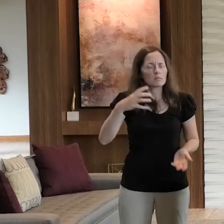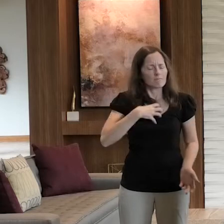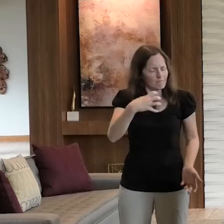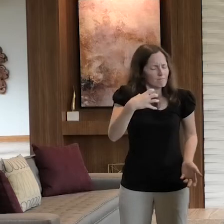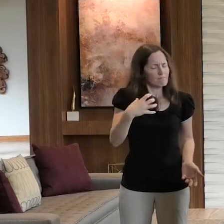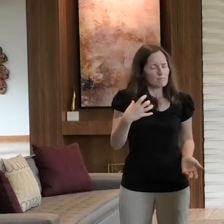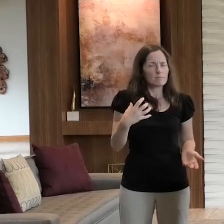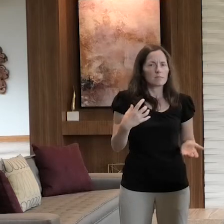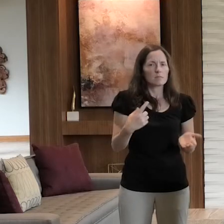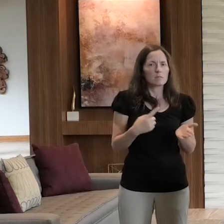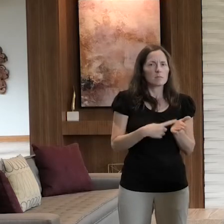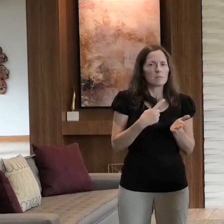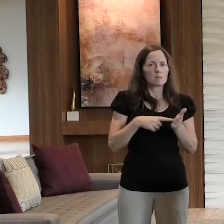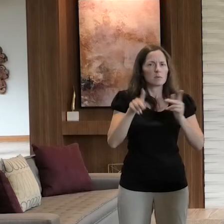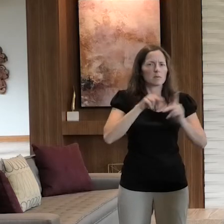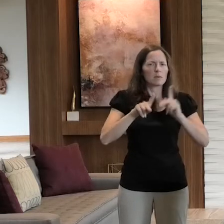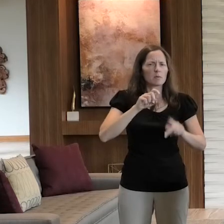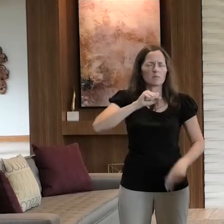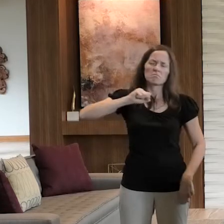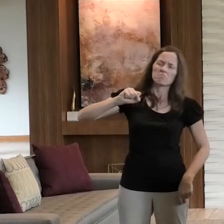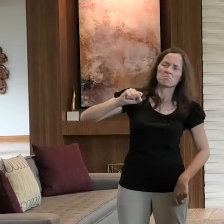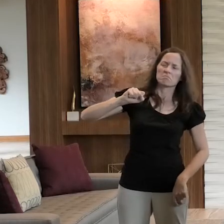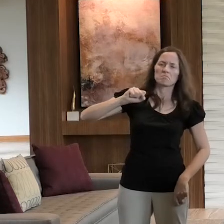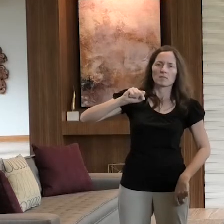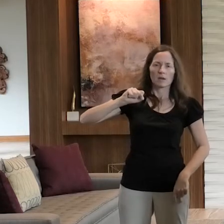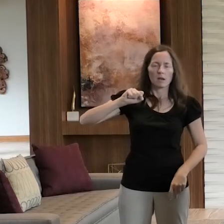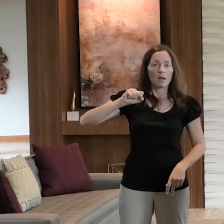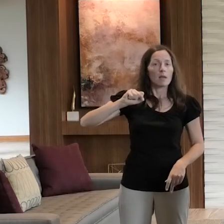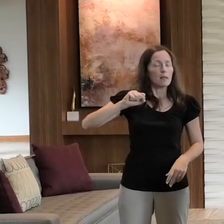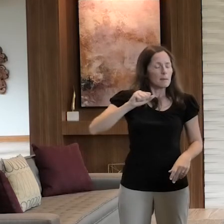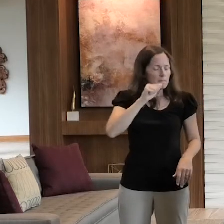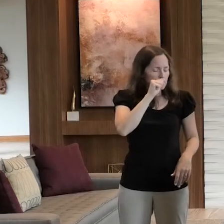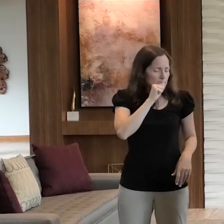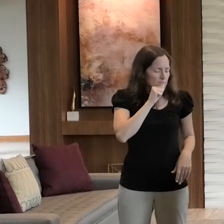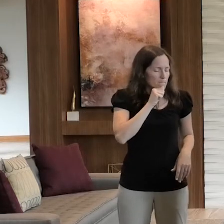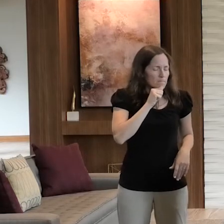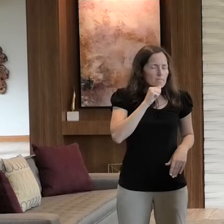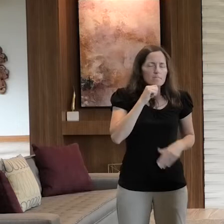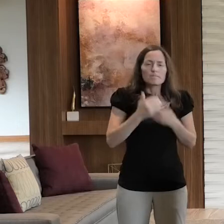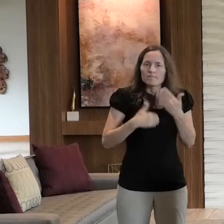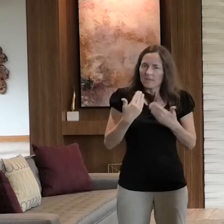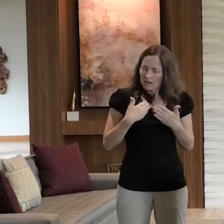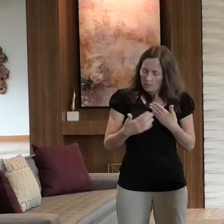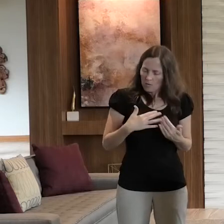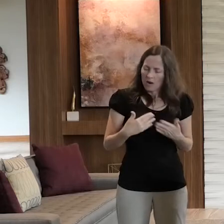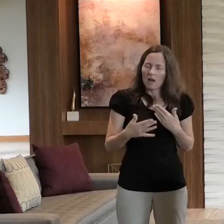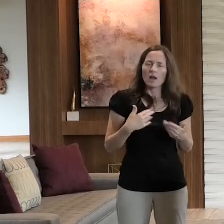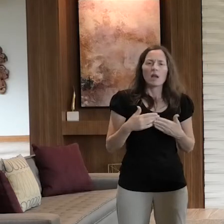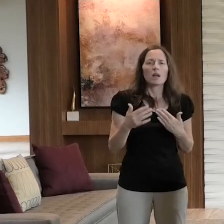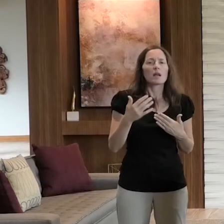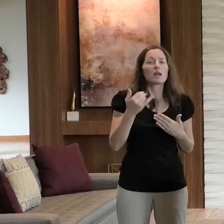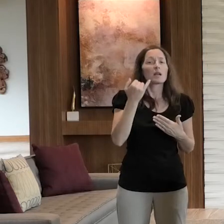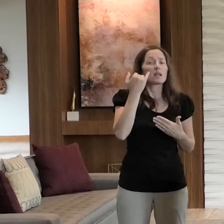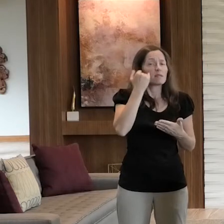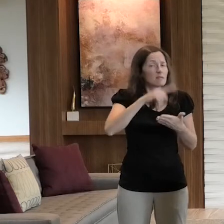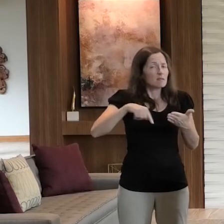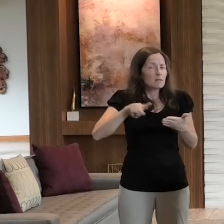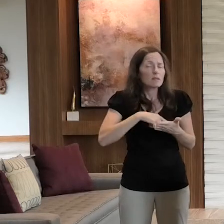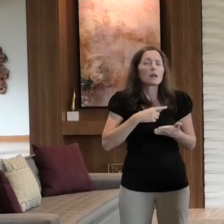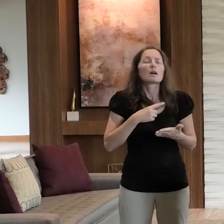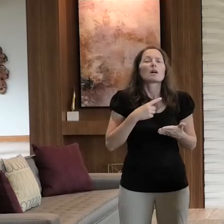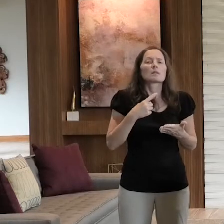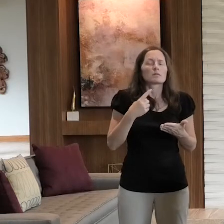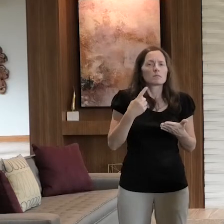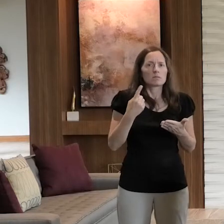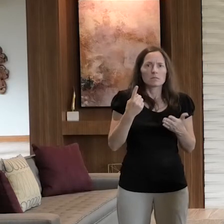pushback, but listened, and who heard us, and who came up